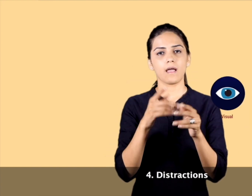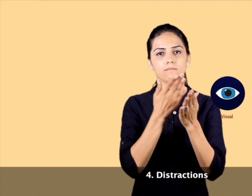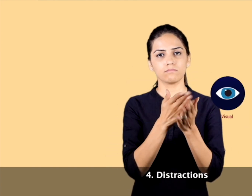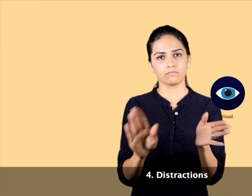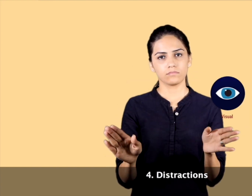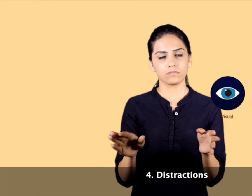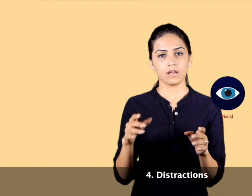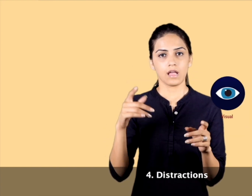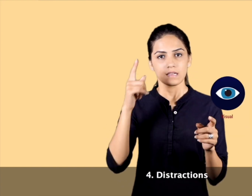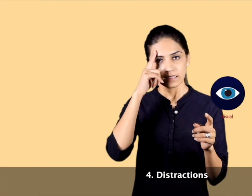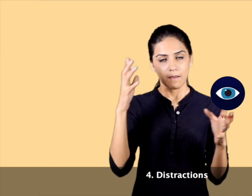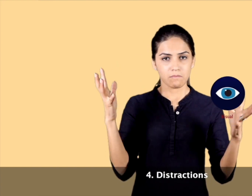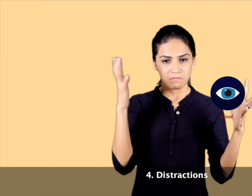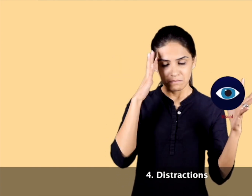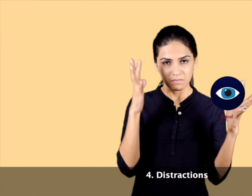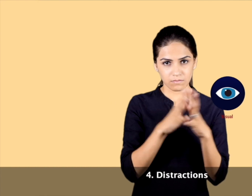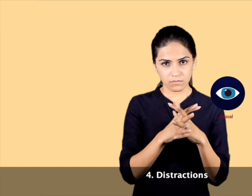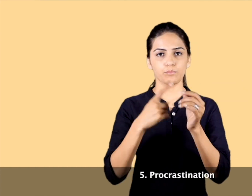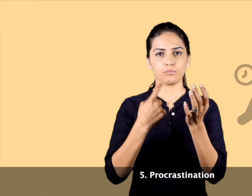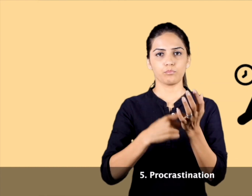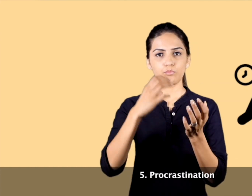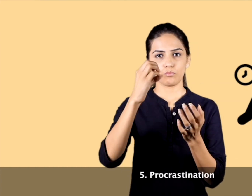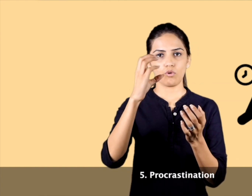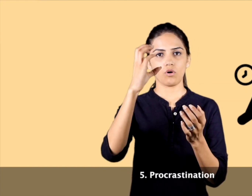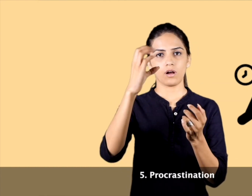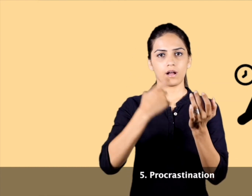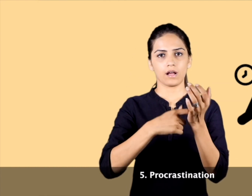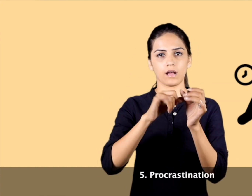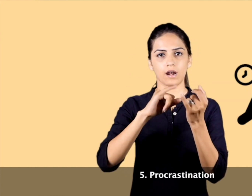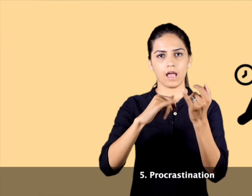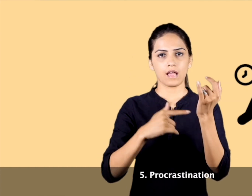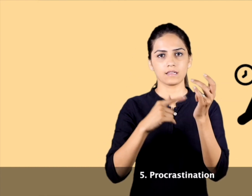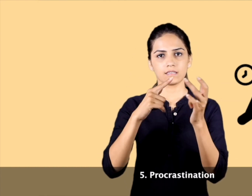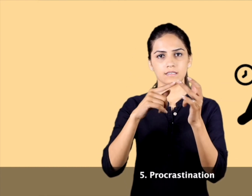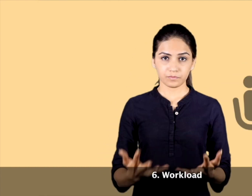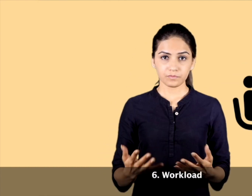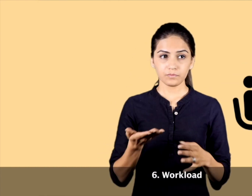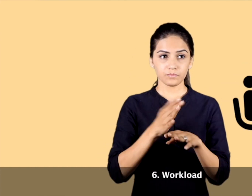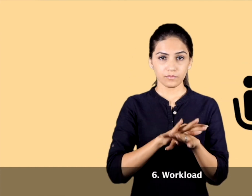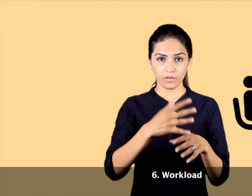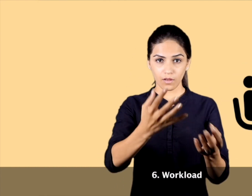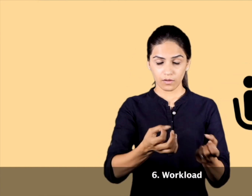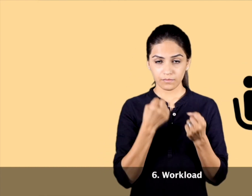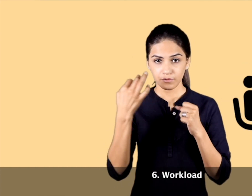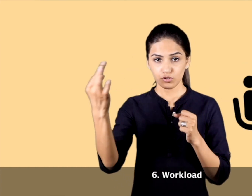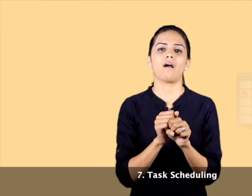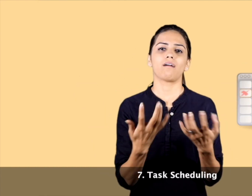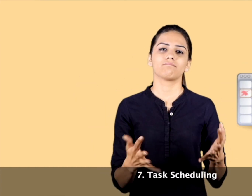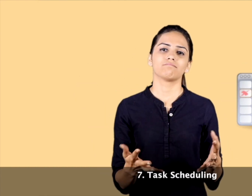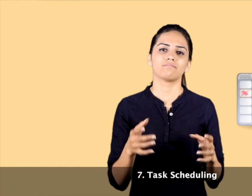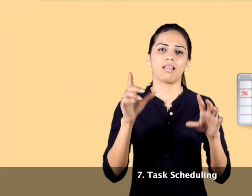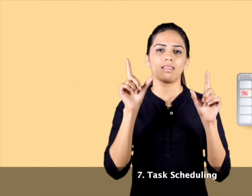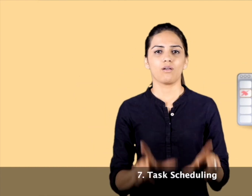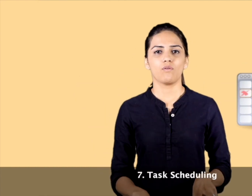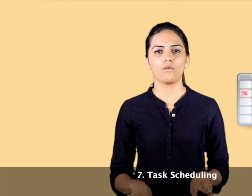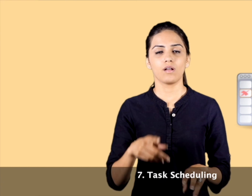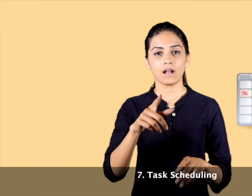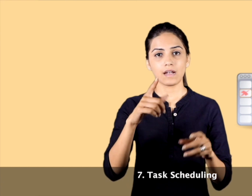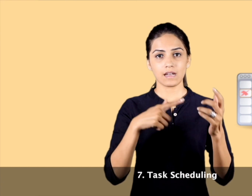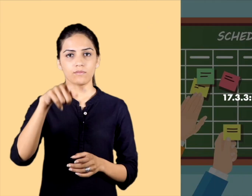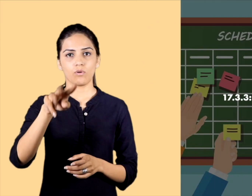Distractions. Number 5. Procrastination. Number 6. Workload. Number 7. Task